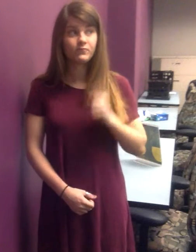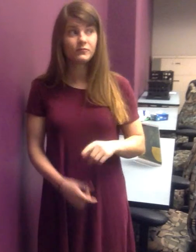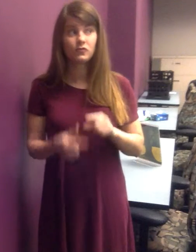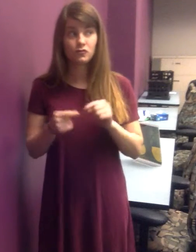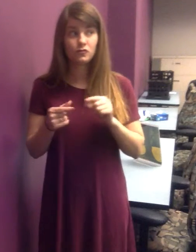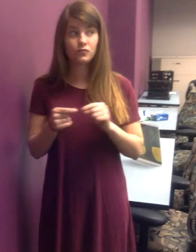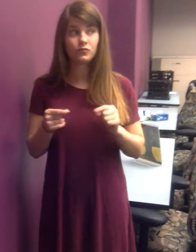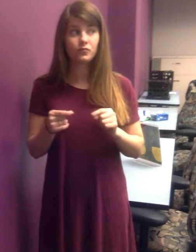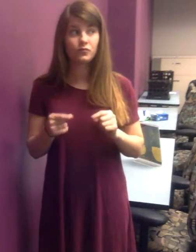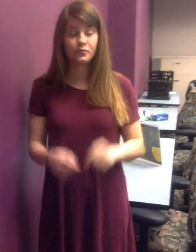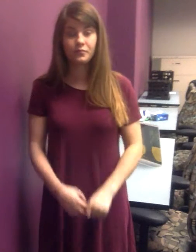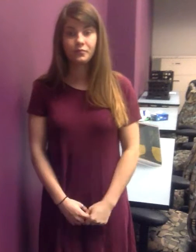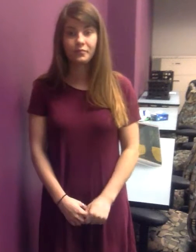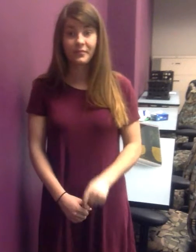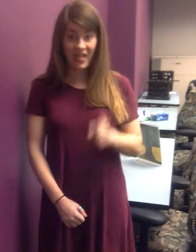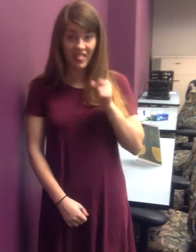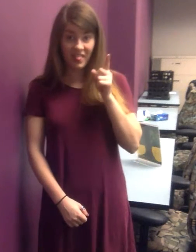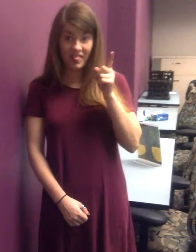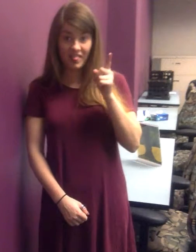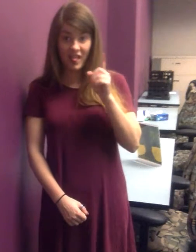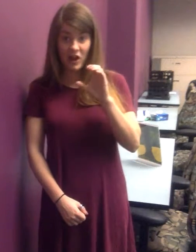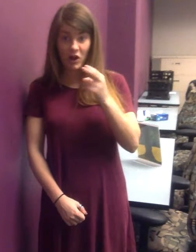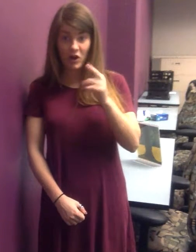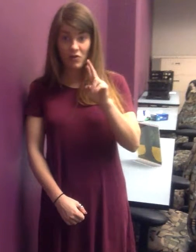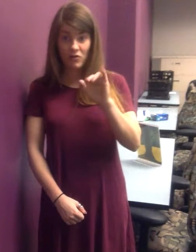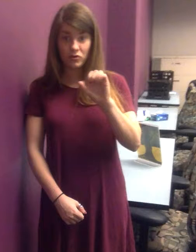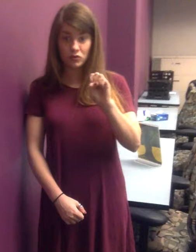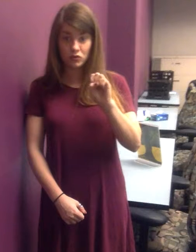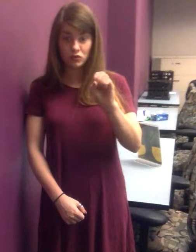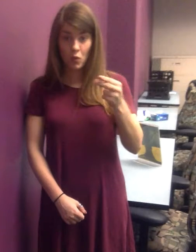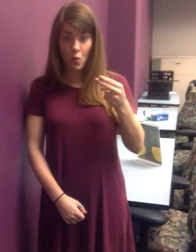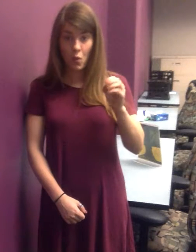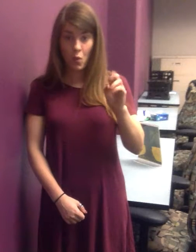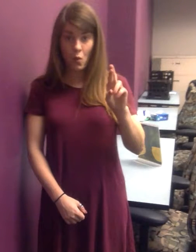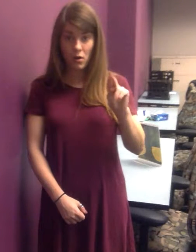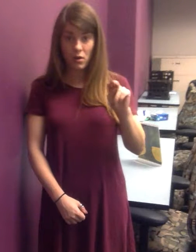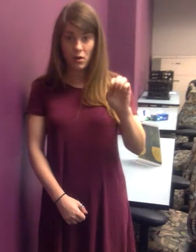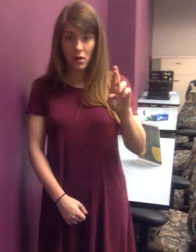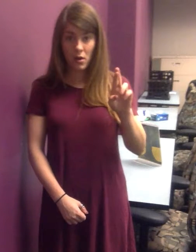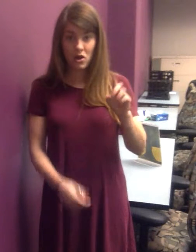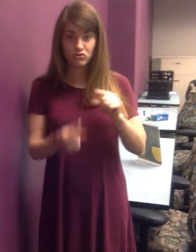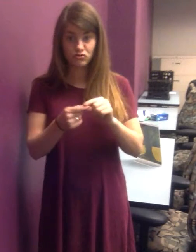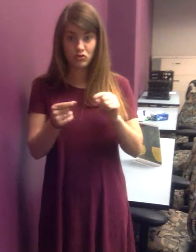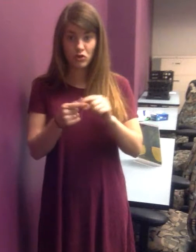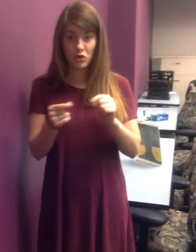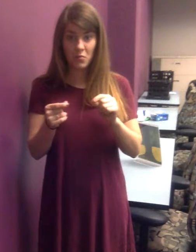There's Chris Horner from the Competitive Enterprise Institute. It's all about economic salvation. This is our way out. And James Taylor, Senior Fellow